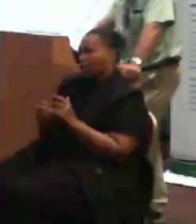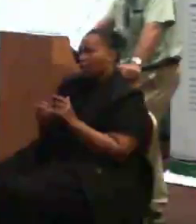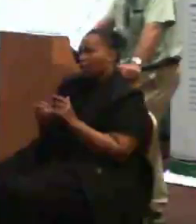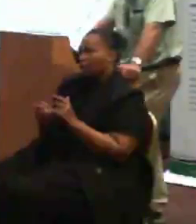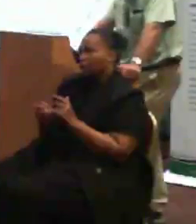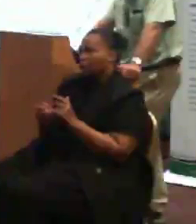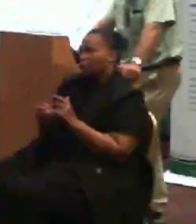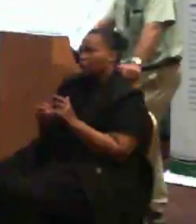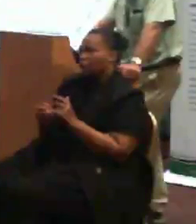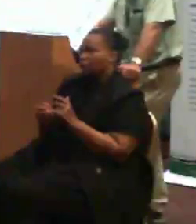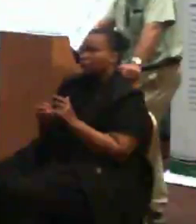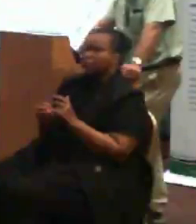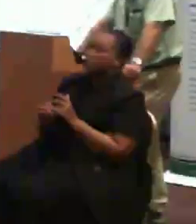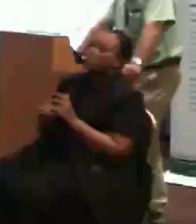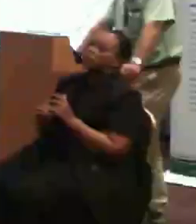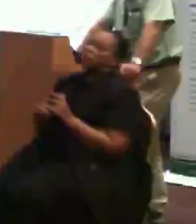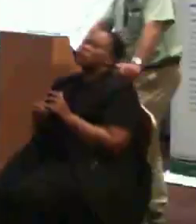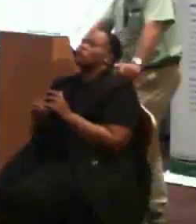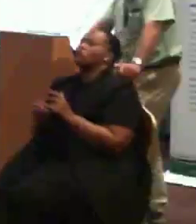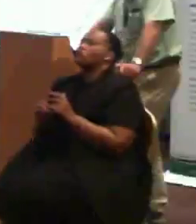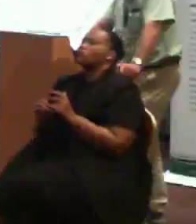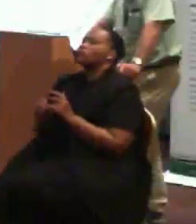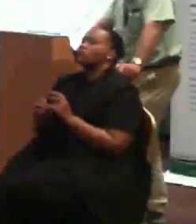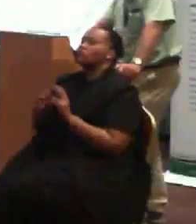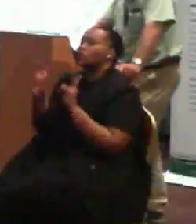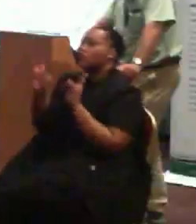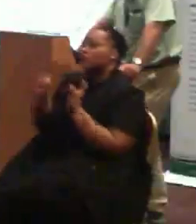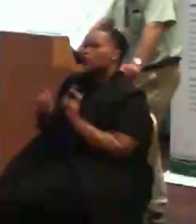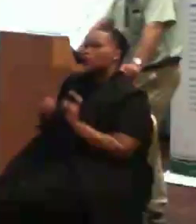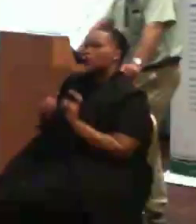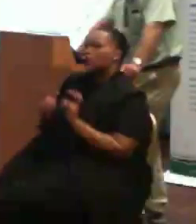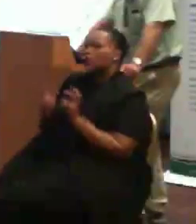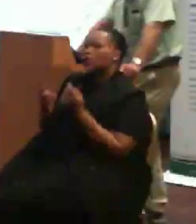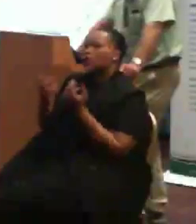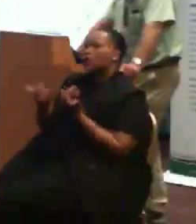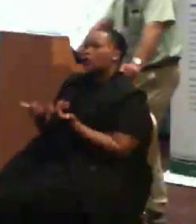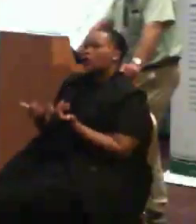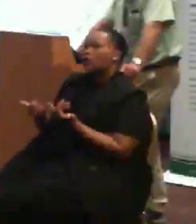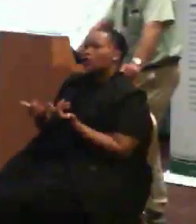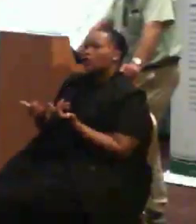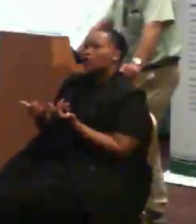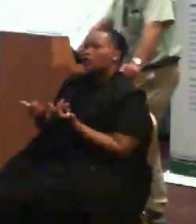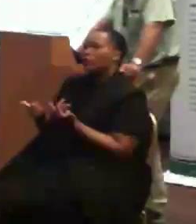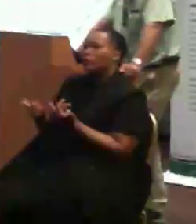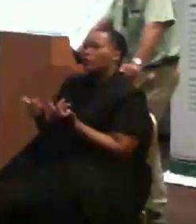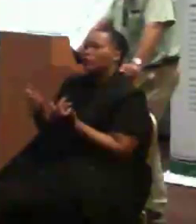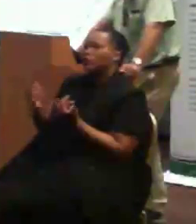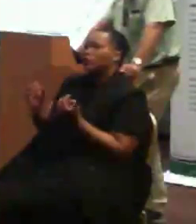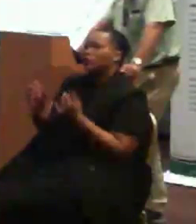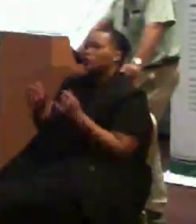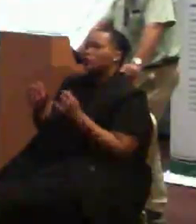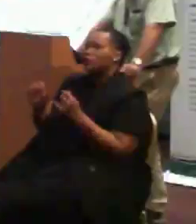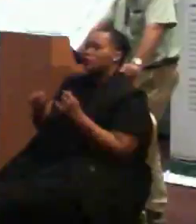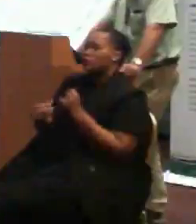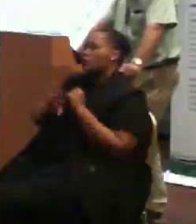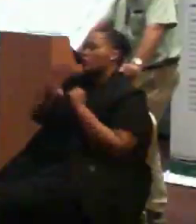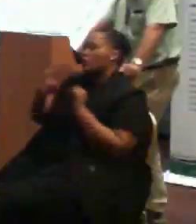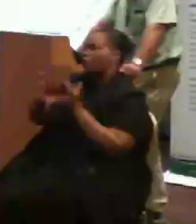that. So, Eskom have the ability to ruin South Africa